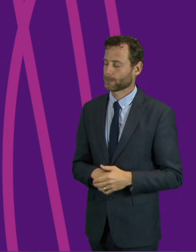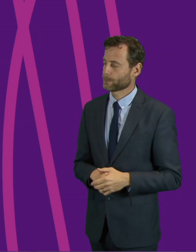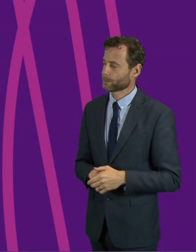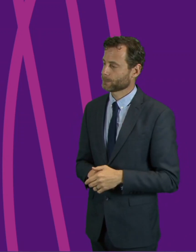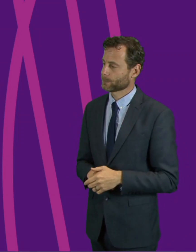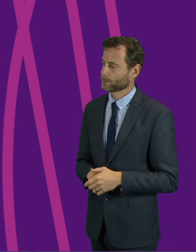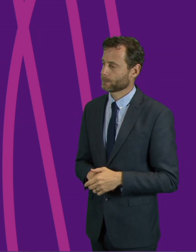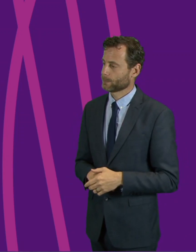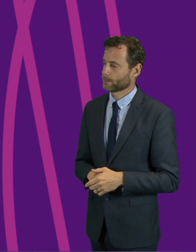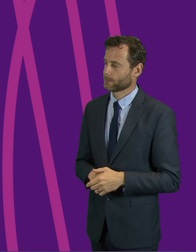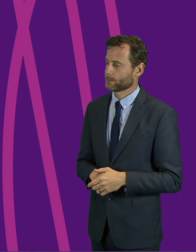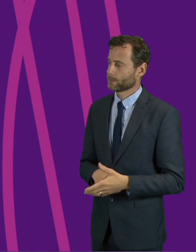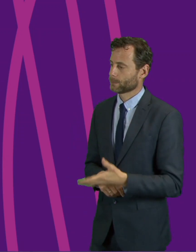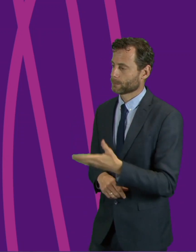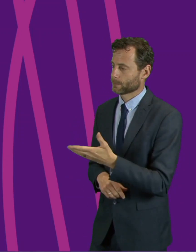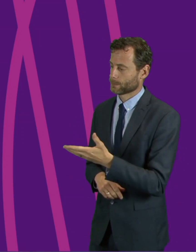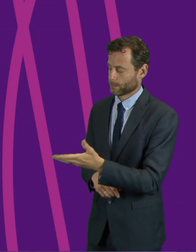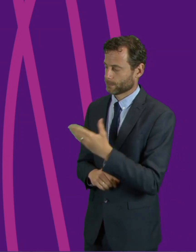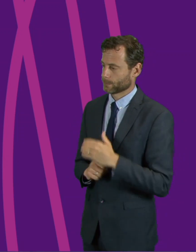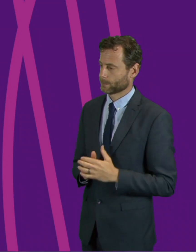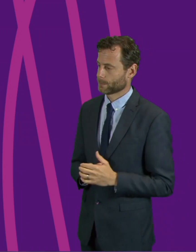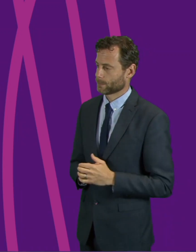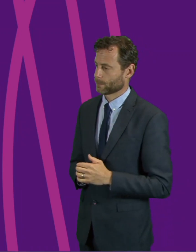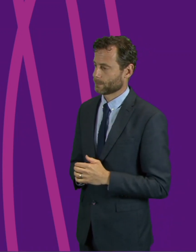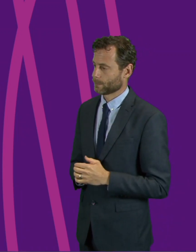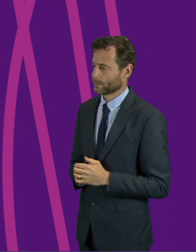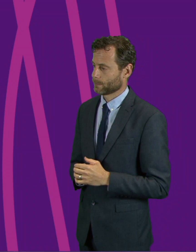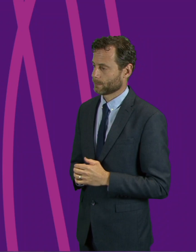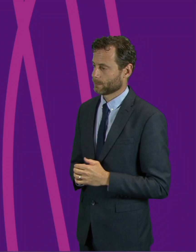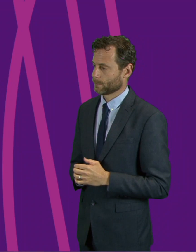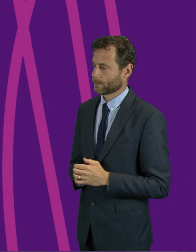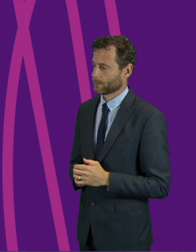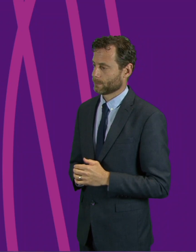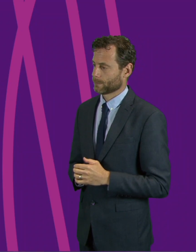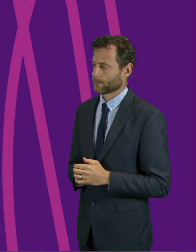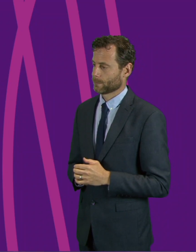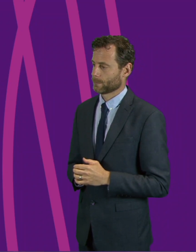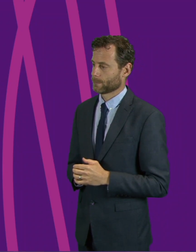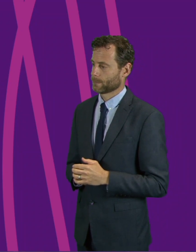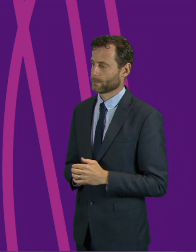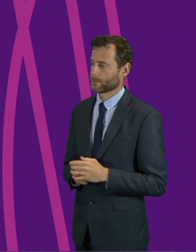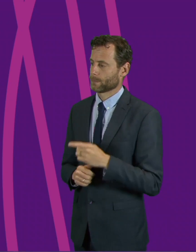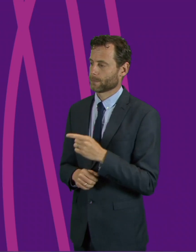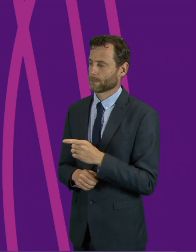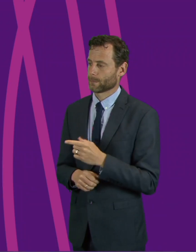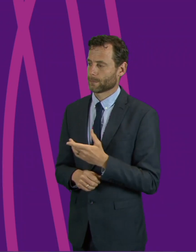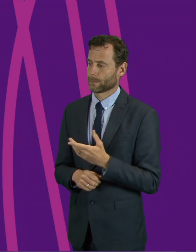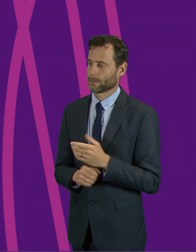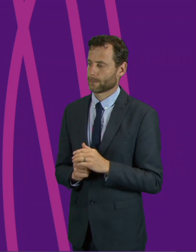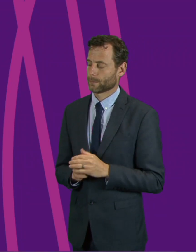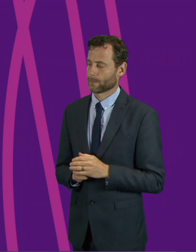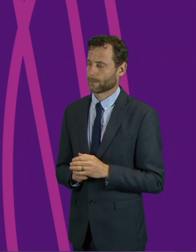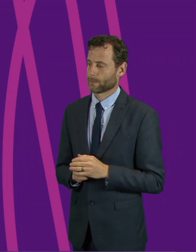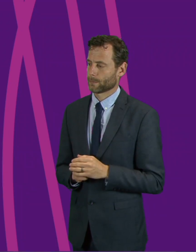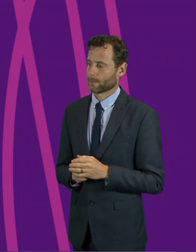by Anas Sarwar. Thank you. The training industry across Scotland supporting modern apprentices